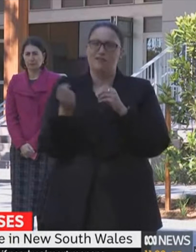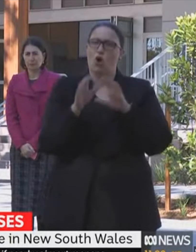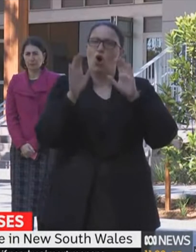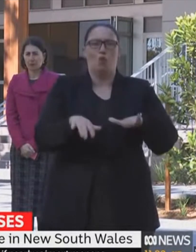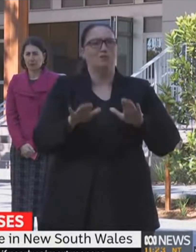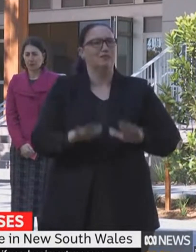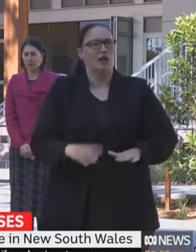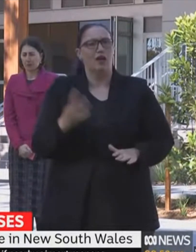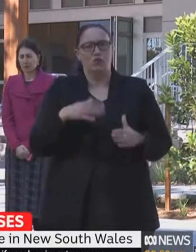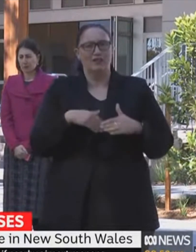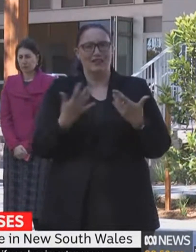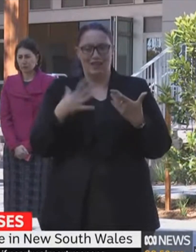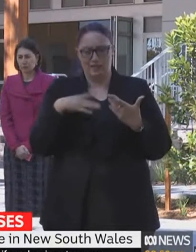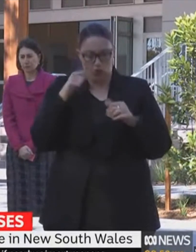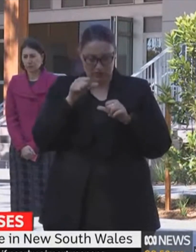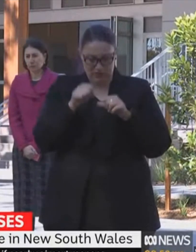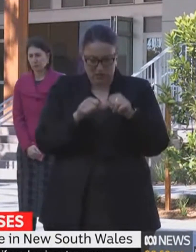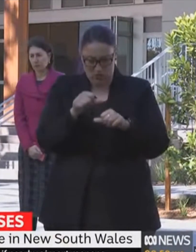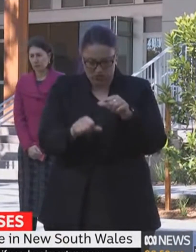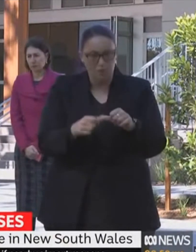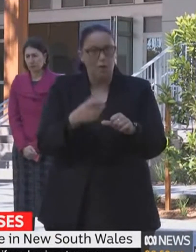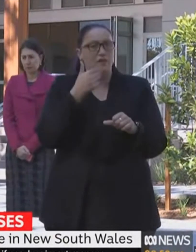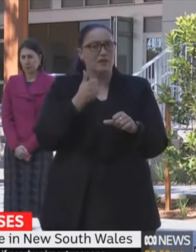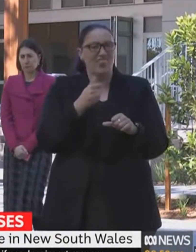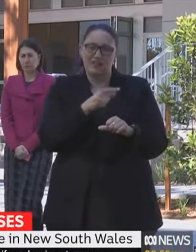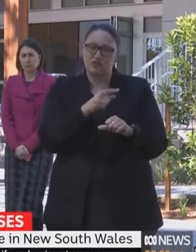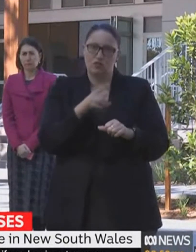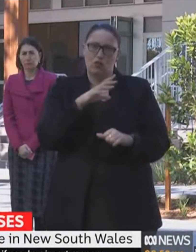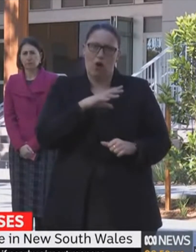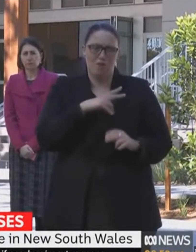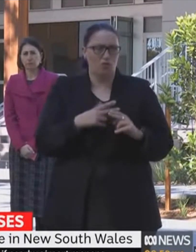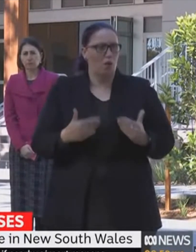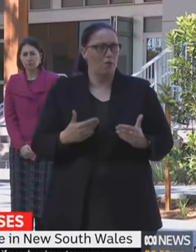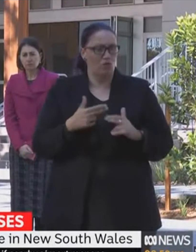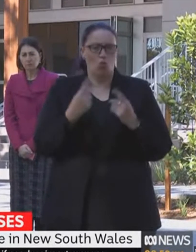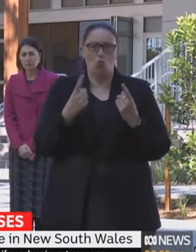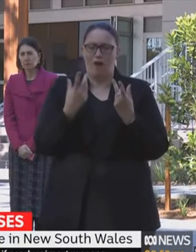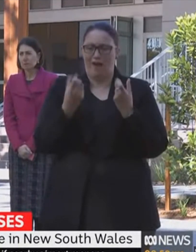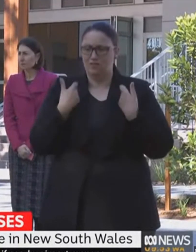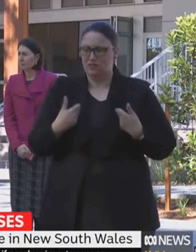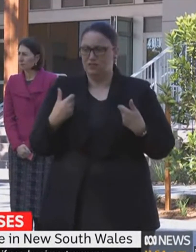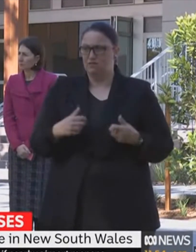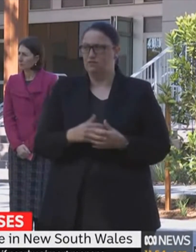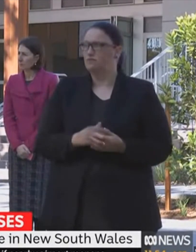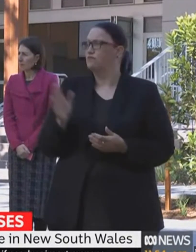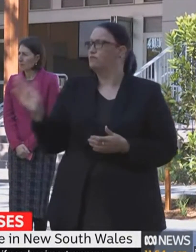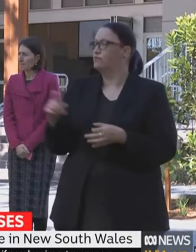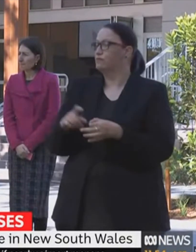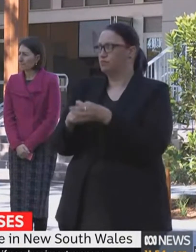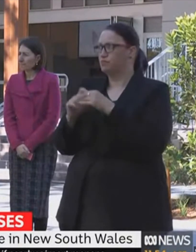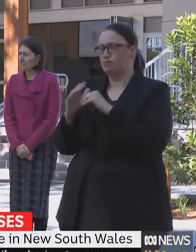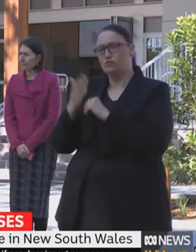So we need to look at the sequence, but clearly that is the requirements around cases and contacts.